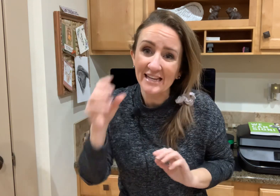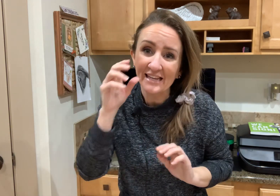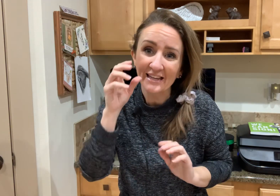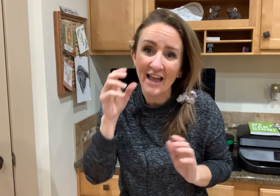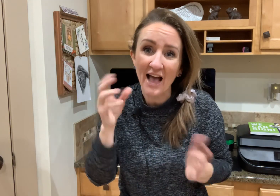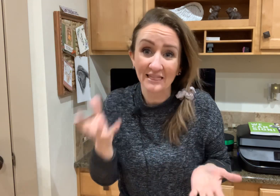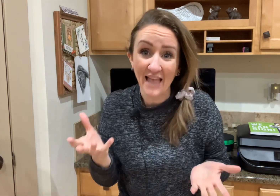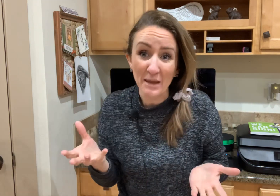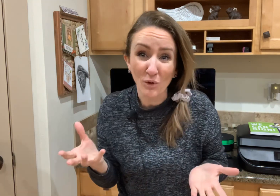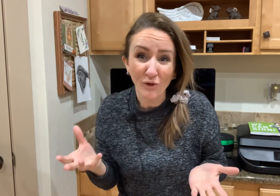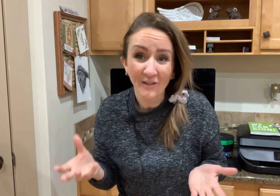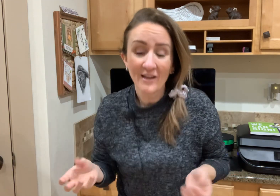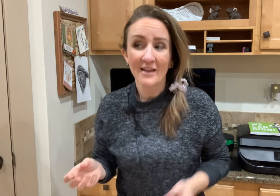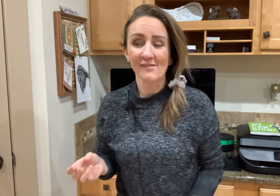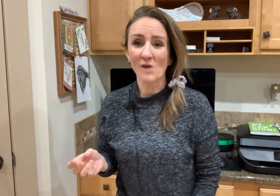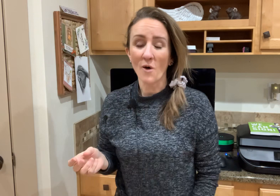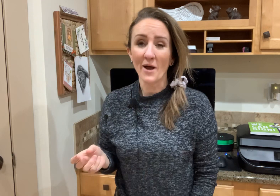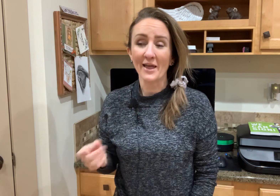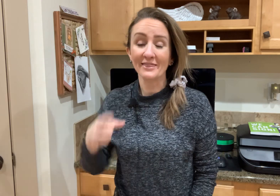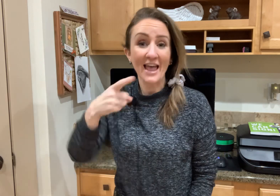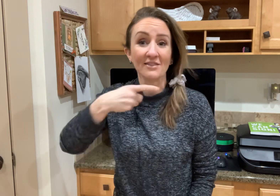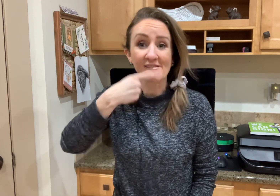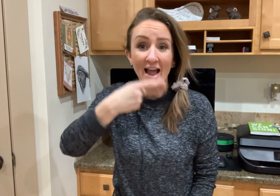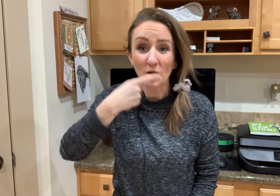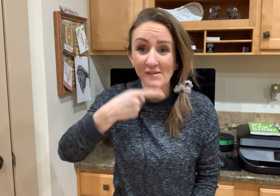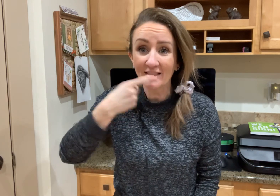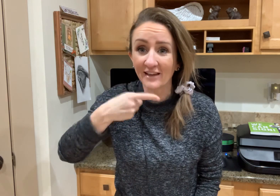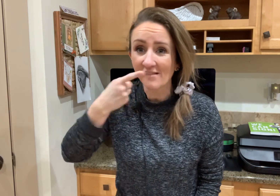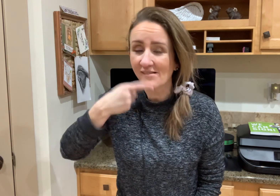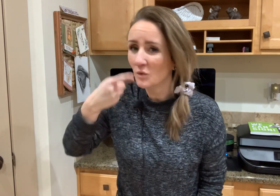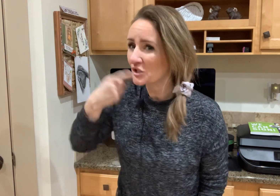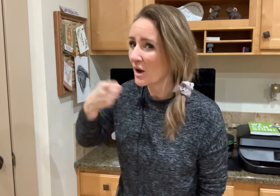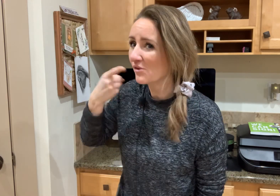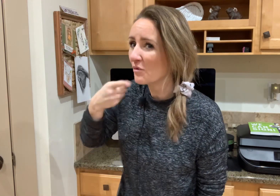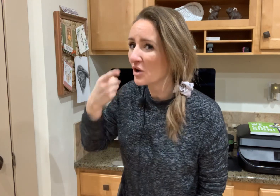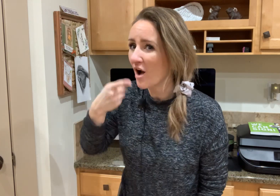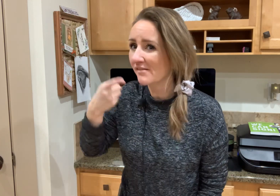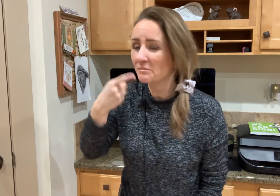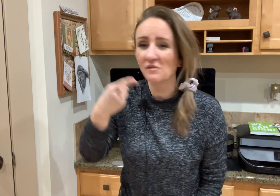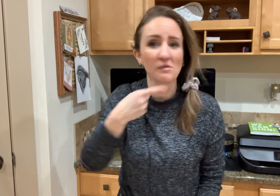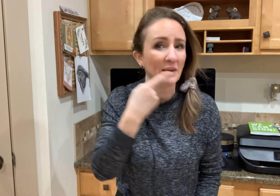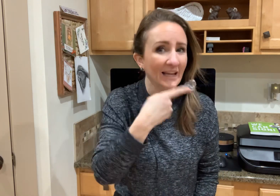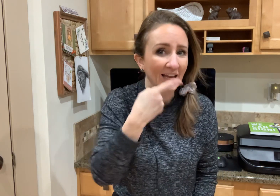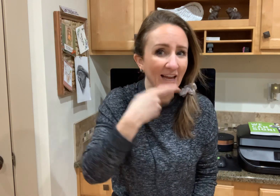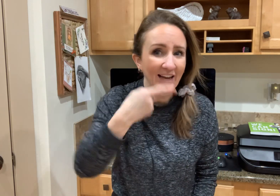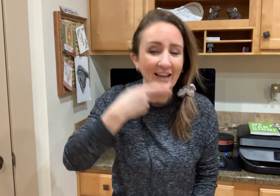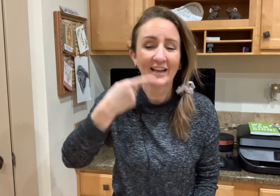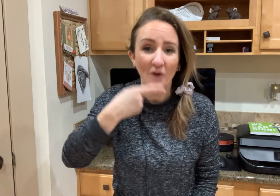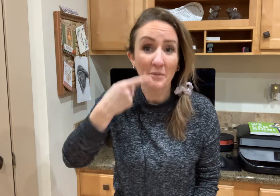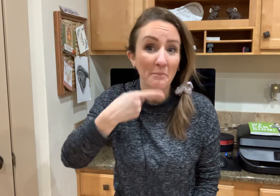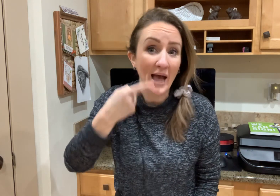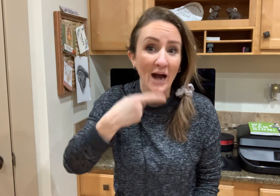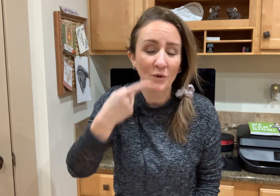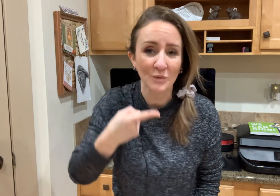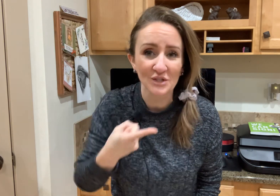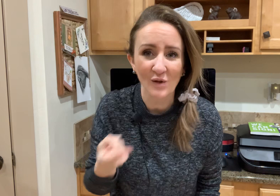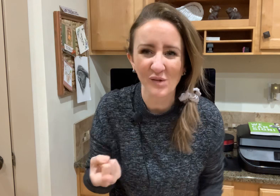identity label. So, and the sign goes like this, which comes from the concept of speaking from the mouth, which is also kind